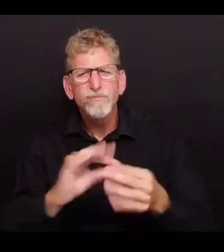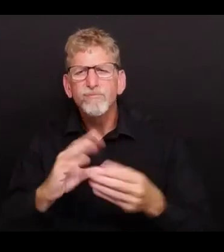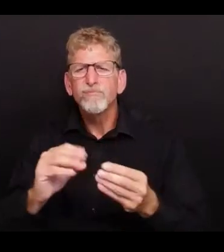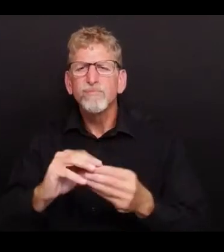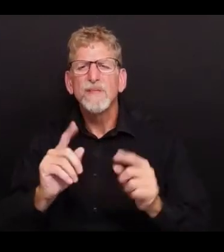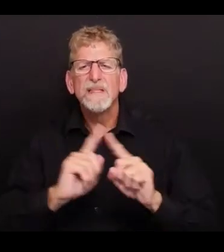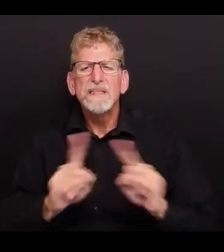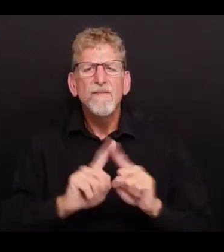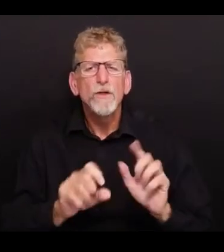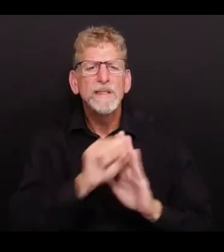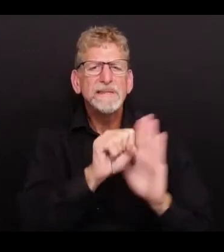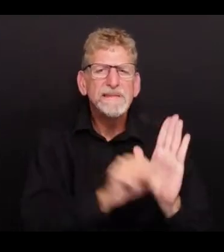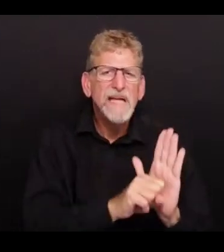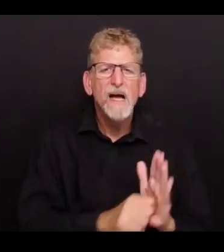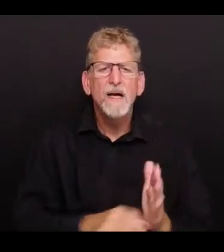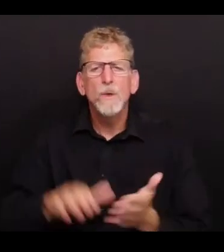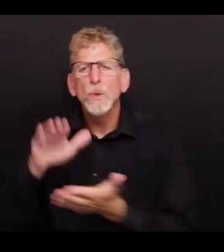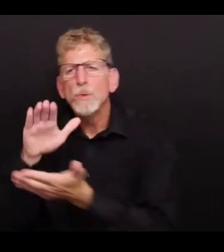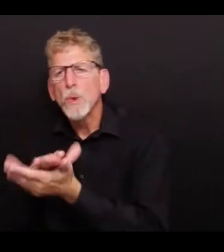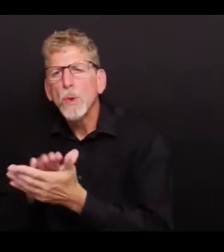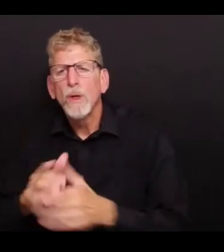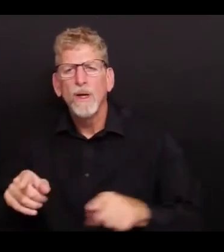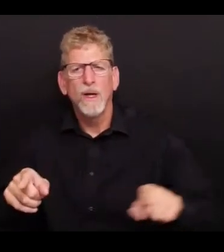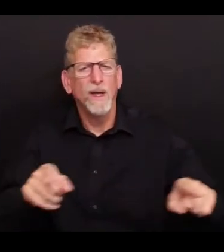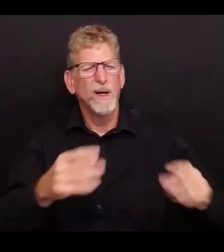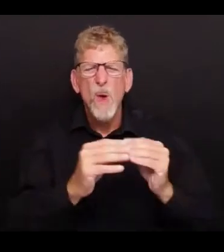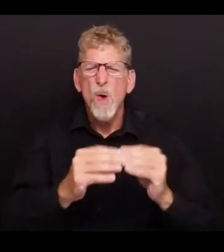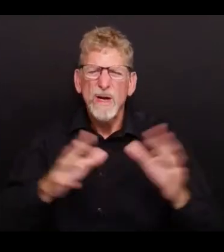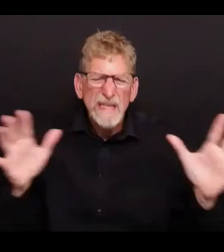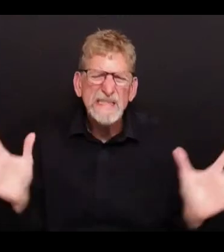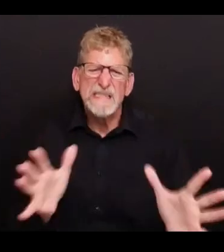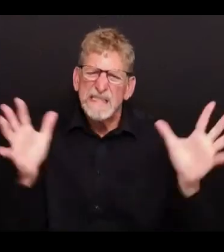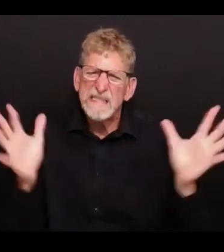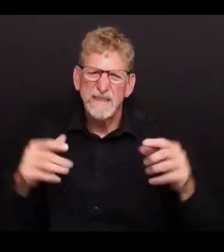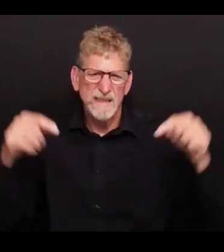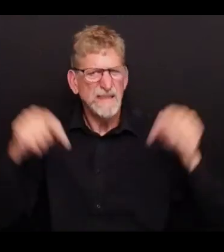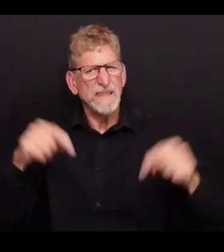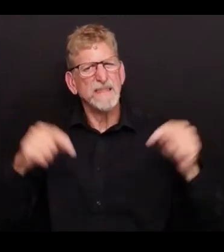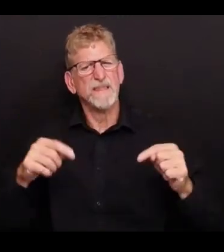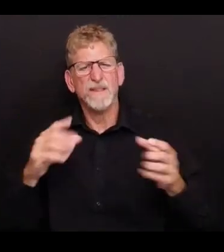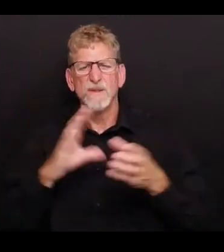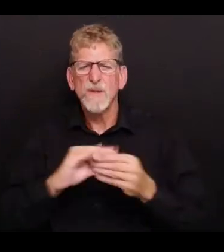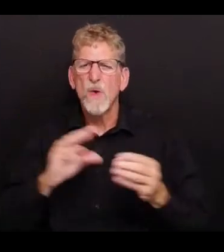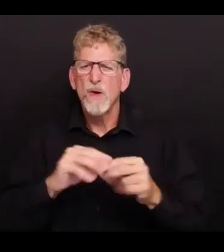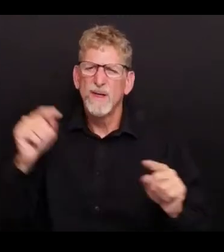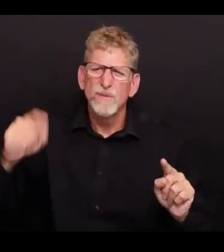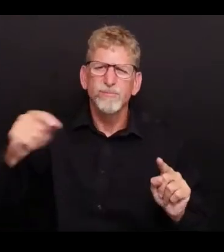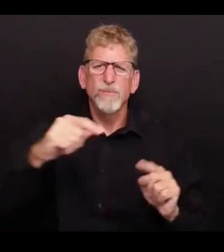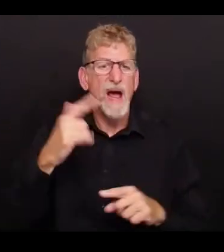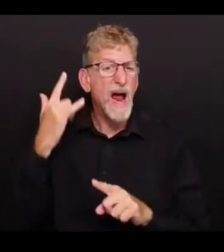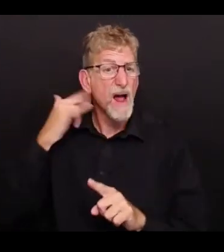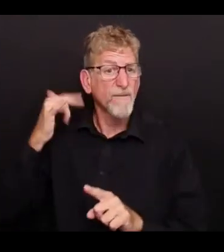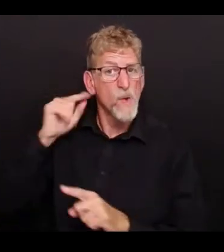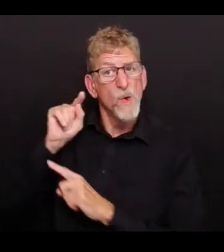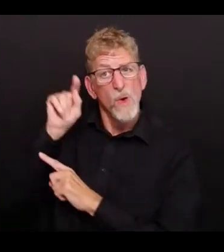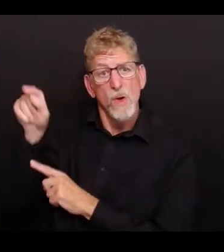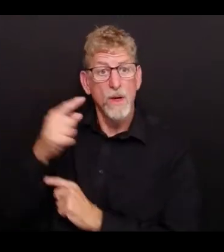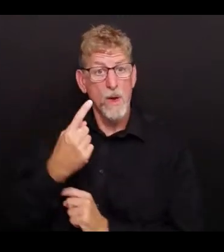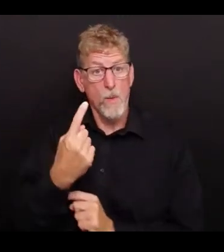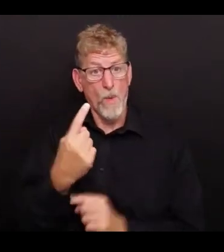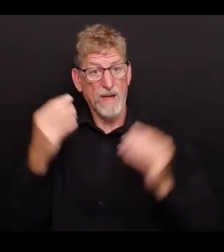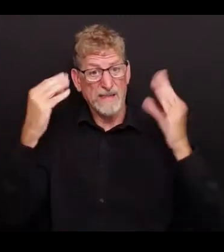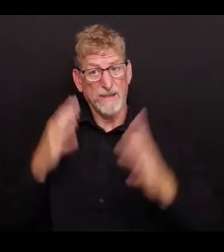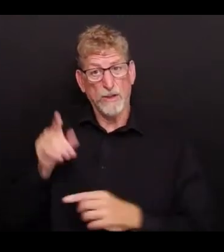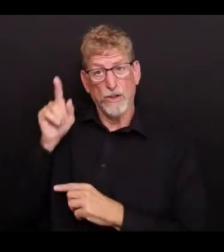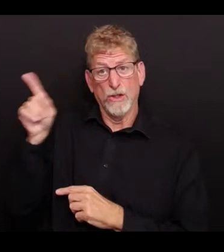see more and more media coverage of this. Lessons like the story from Marin County, California, where a teacher went to school with symptoms, didn't